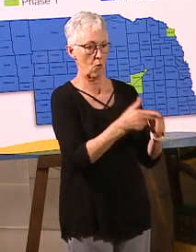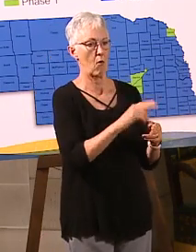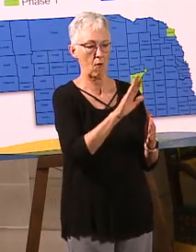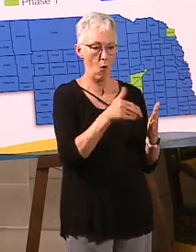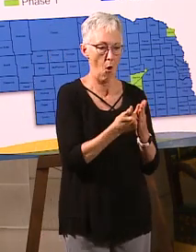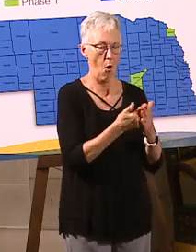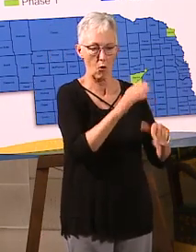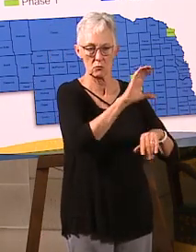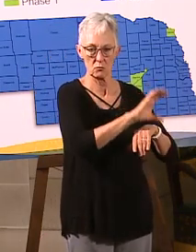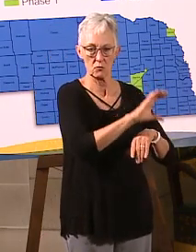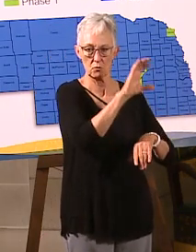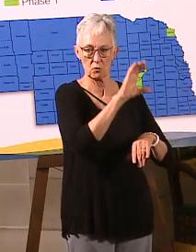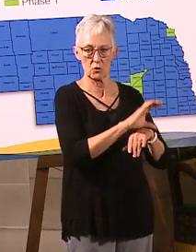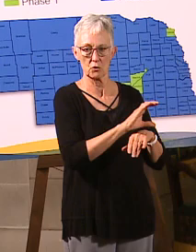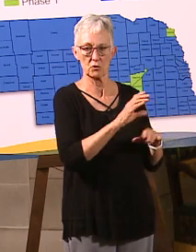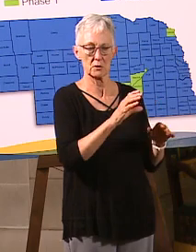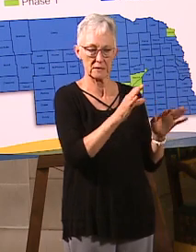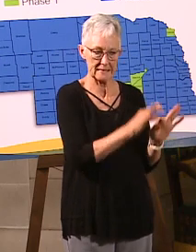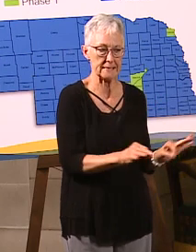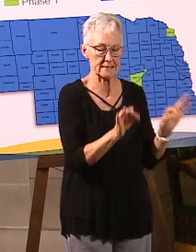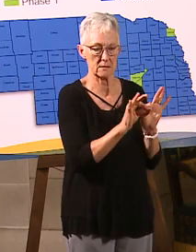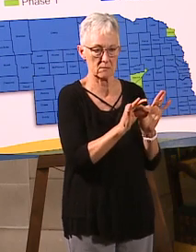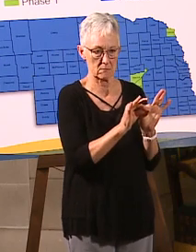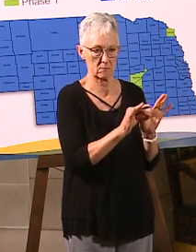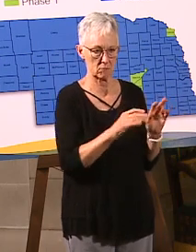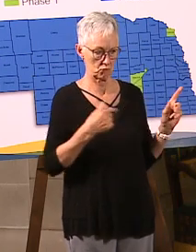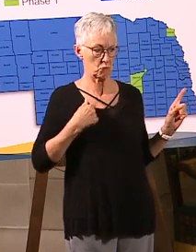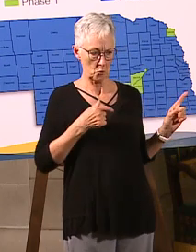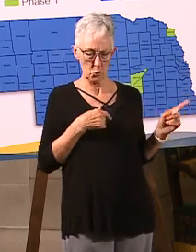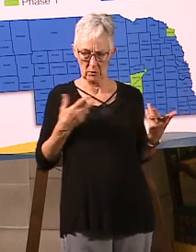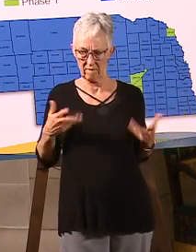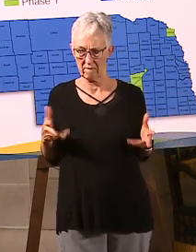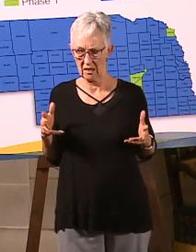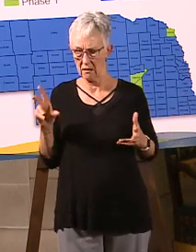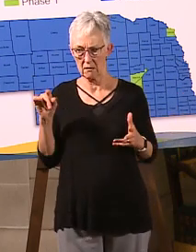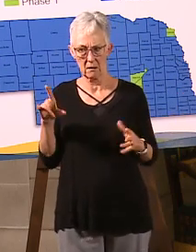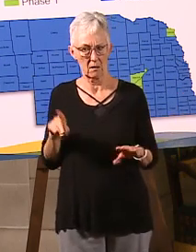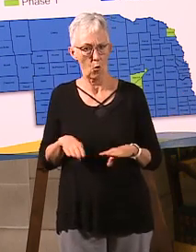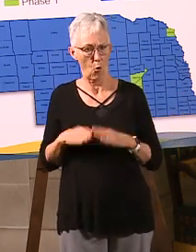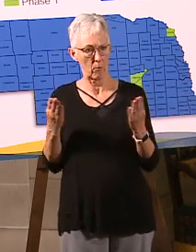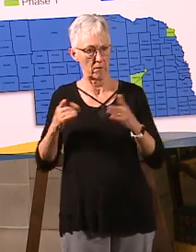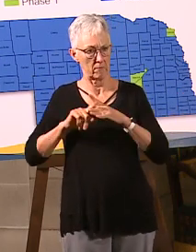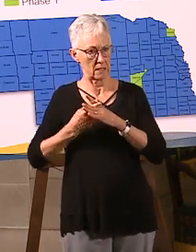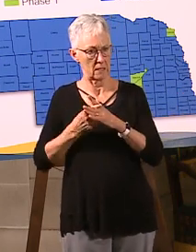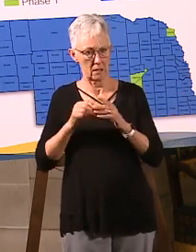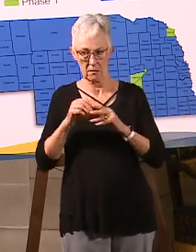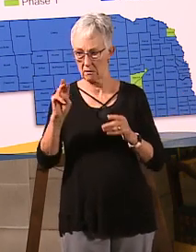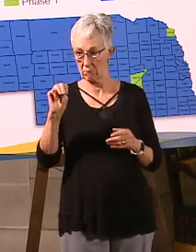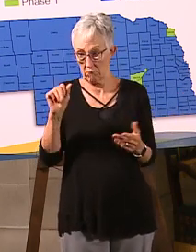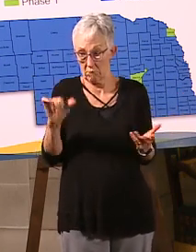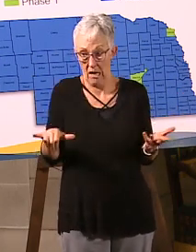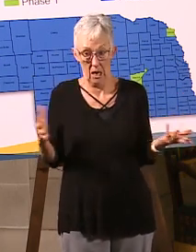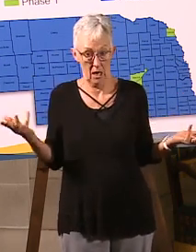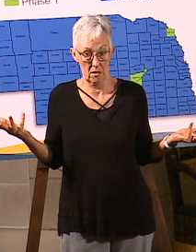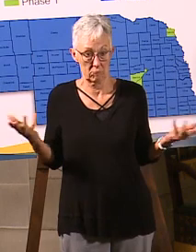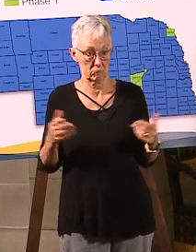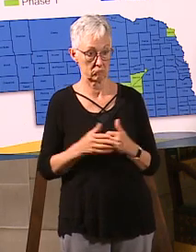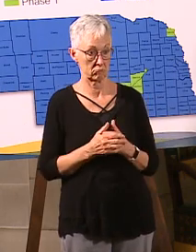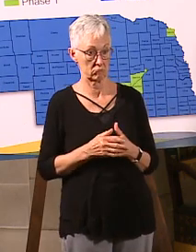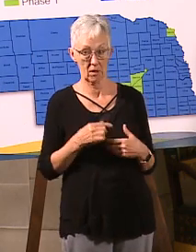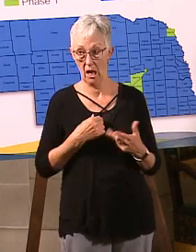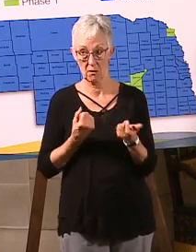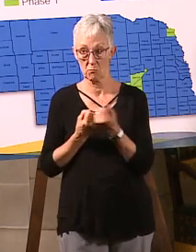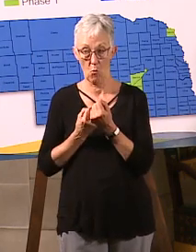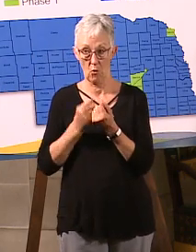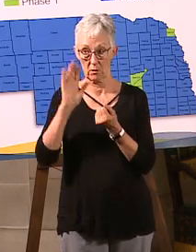the restrictions on houses of worship at the beginning of May. We think that's a good thing, and so I would certainly support